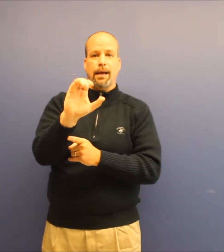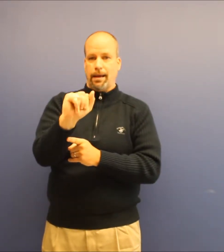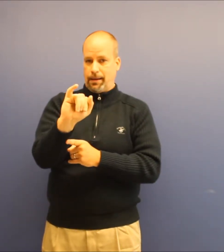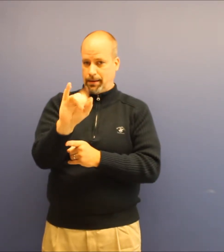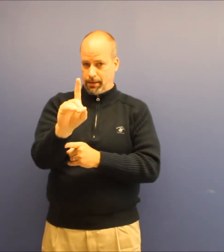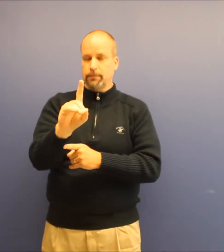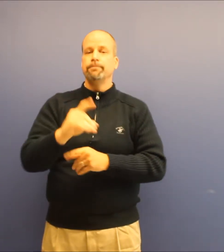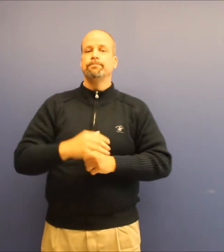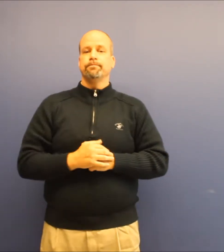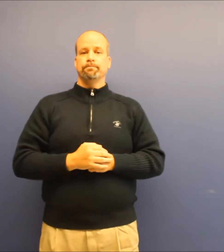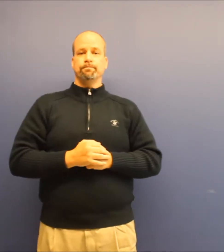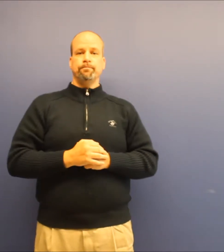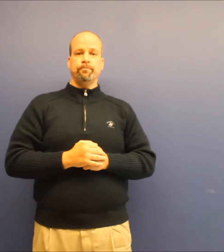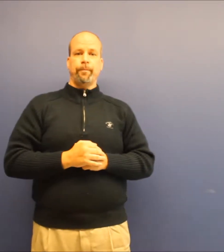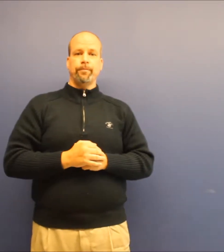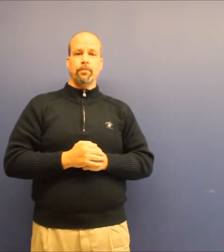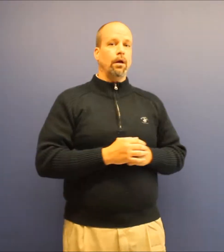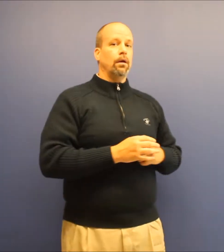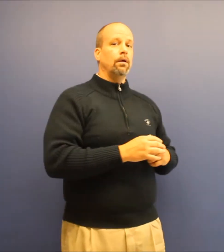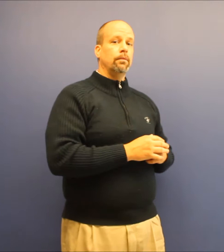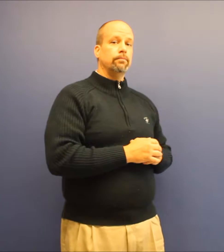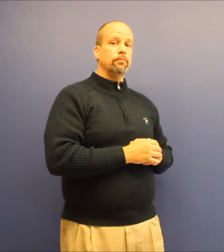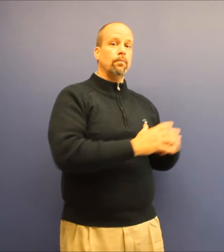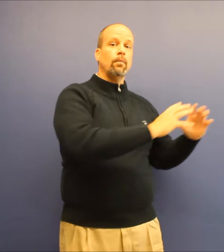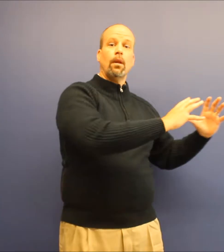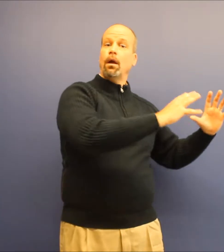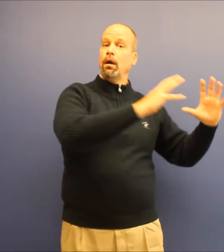income qualify for Medicaid.